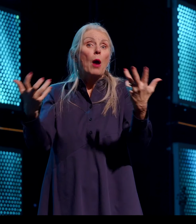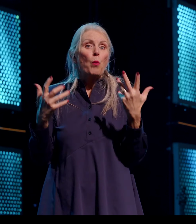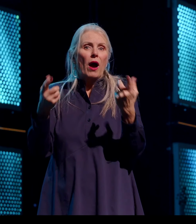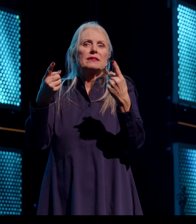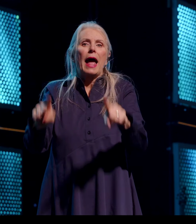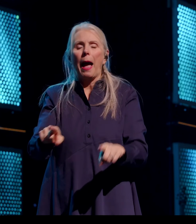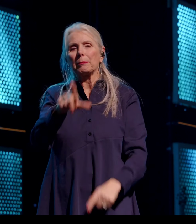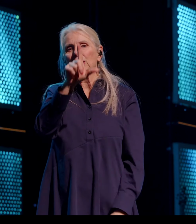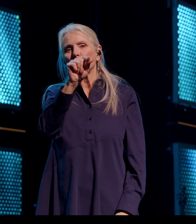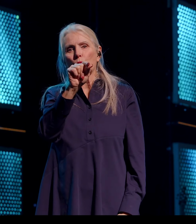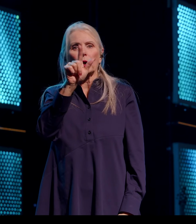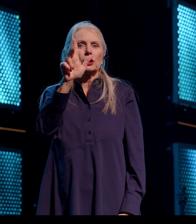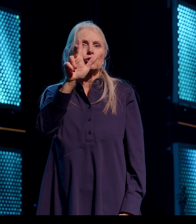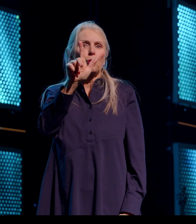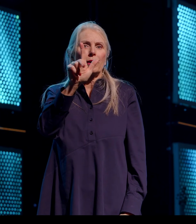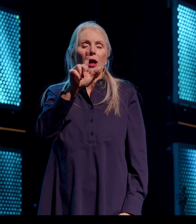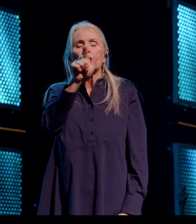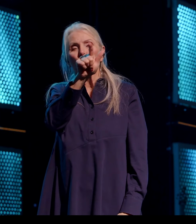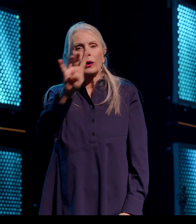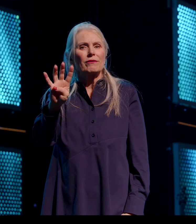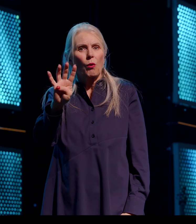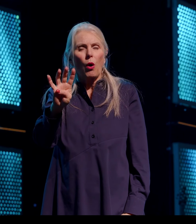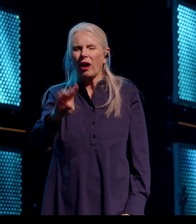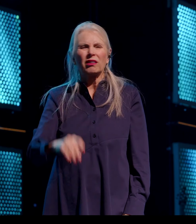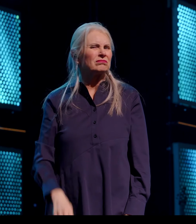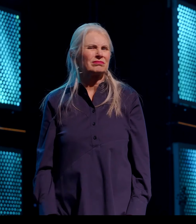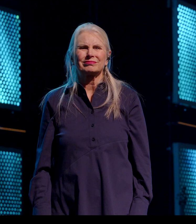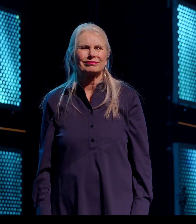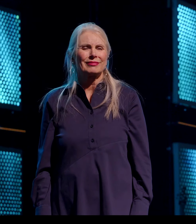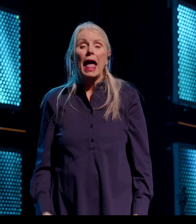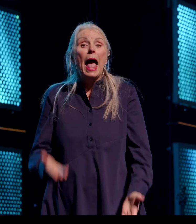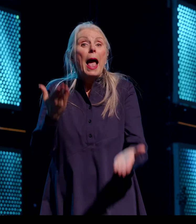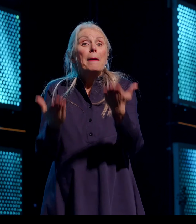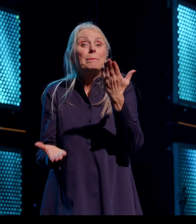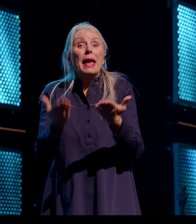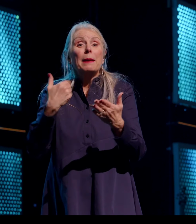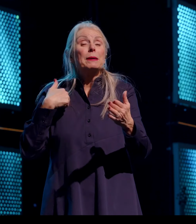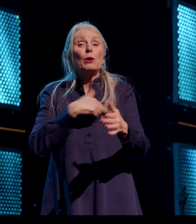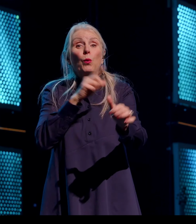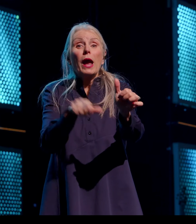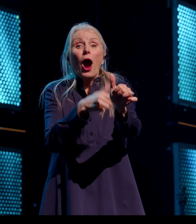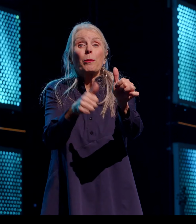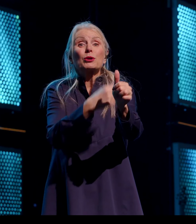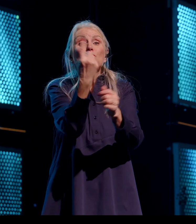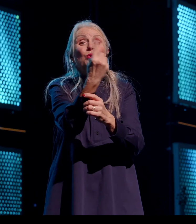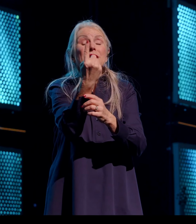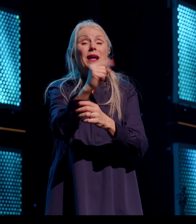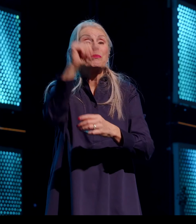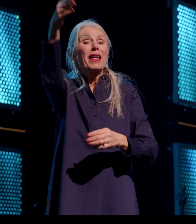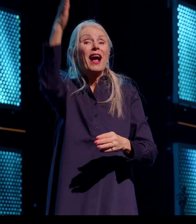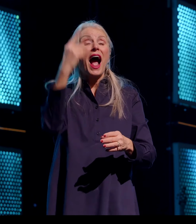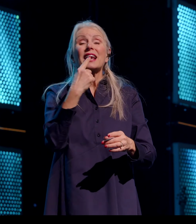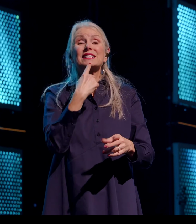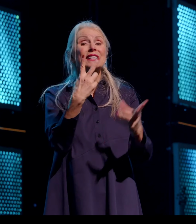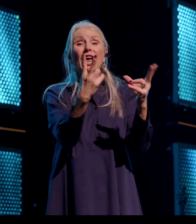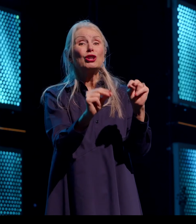2024. Because we may be going after something that he doesn't even want us to go